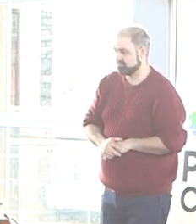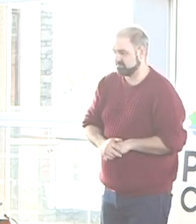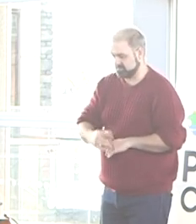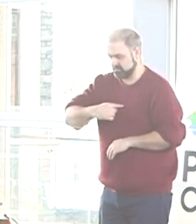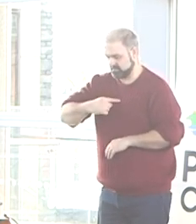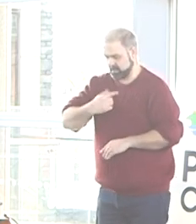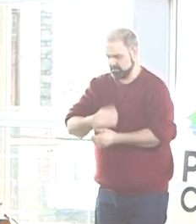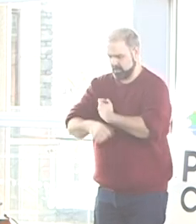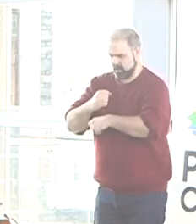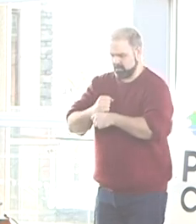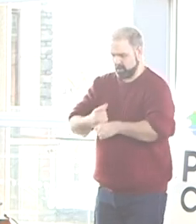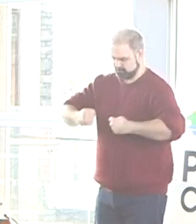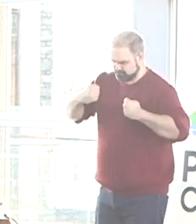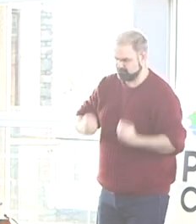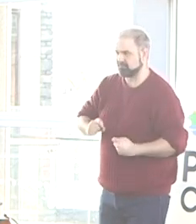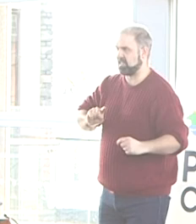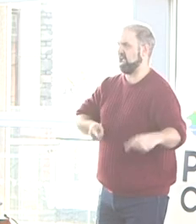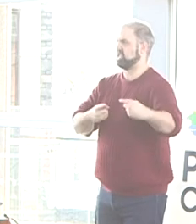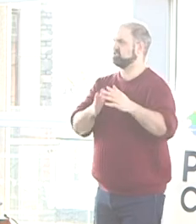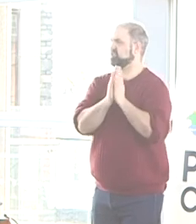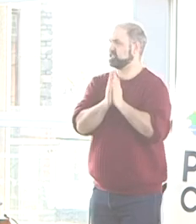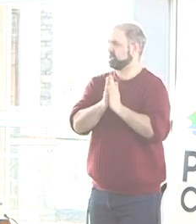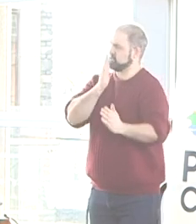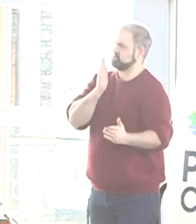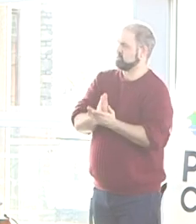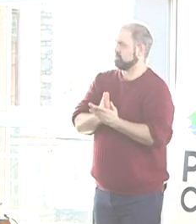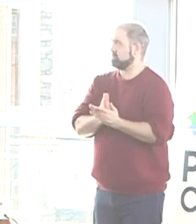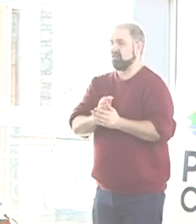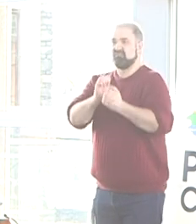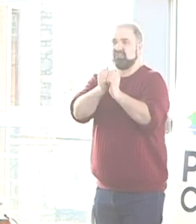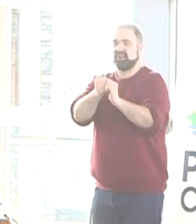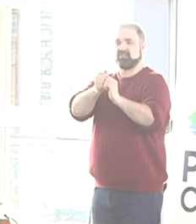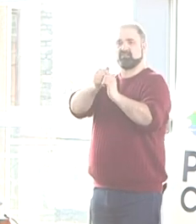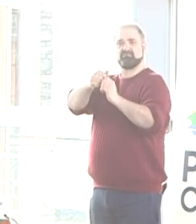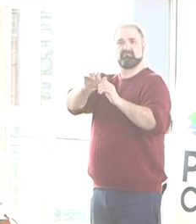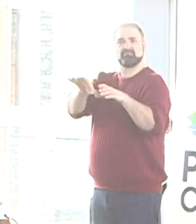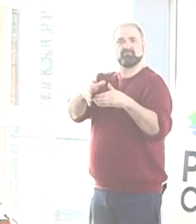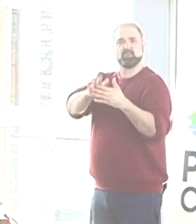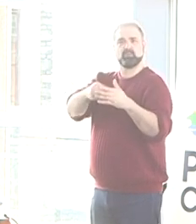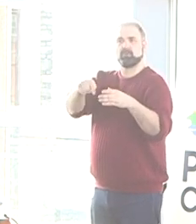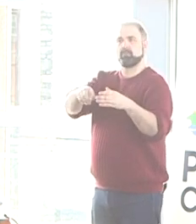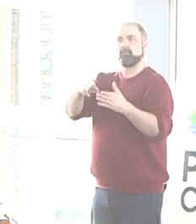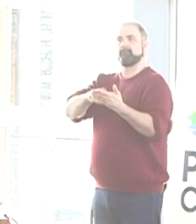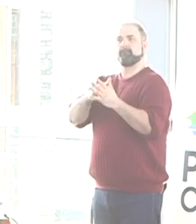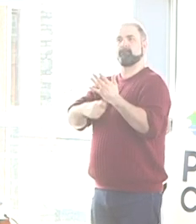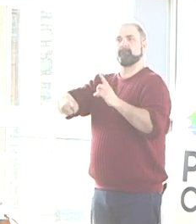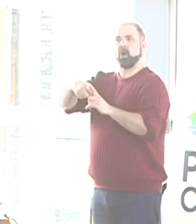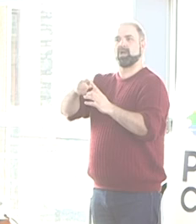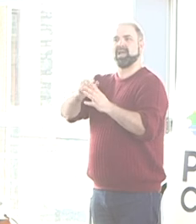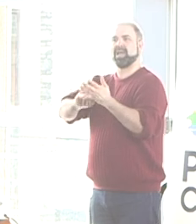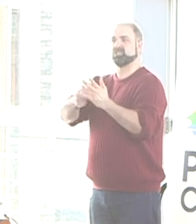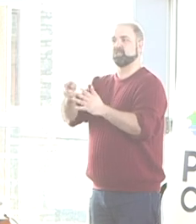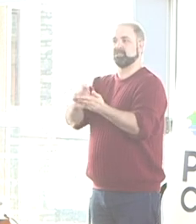I became rather militantly anti-religious. One of my friends and colleagues at Switchboard was a man called Mark Ashton, who was